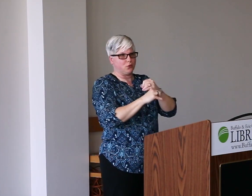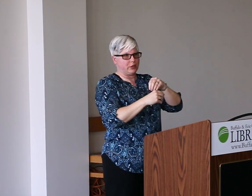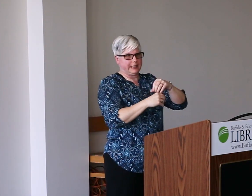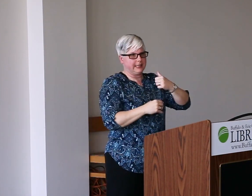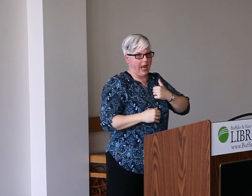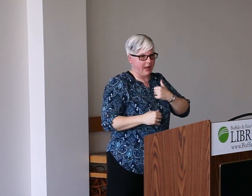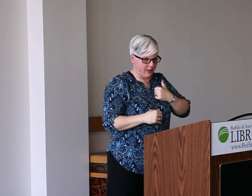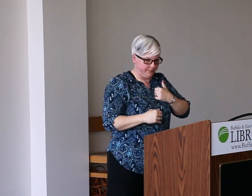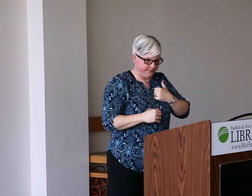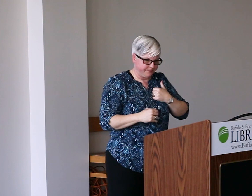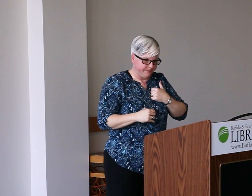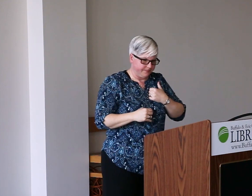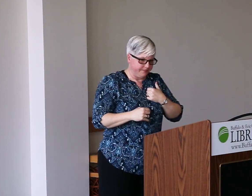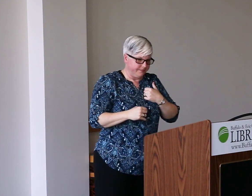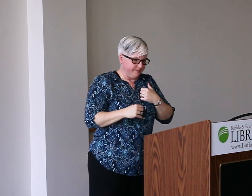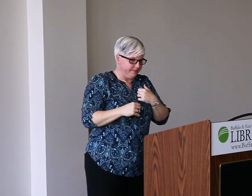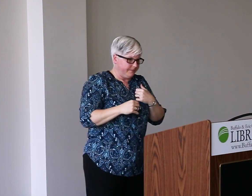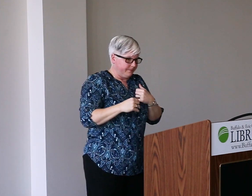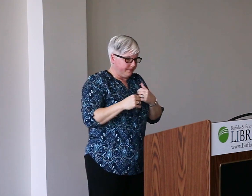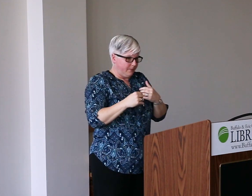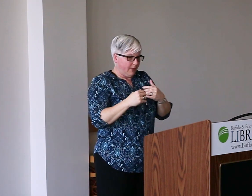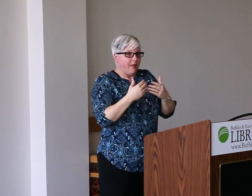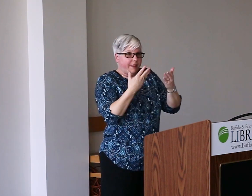I didn't go to an institute in Canada.